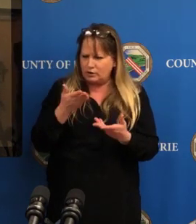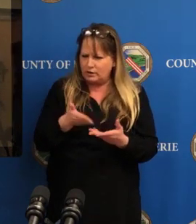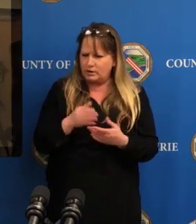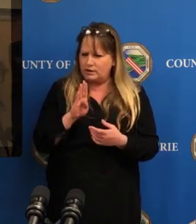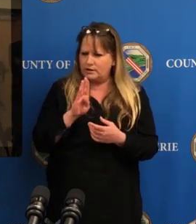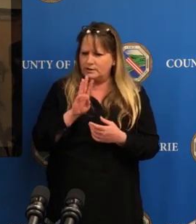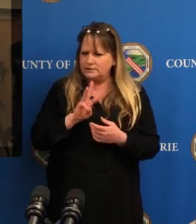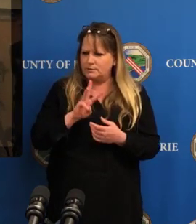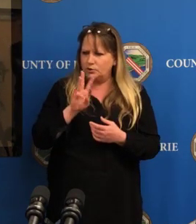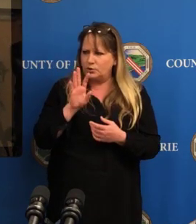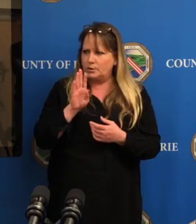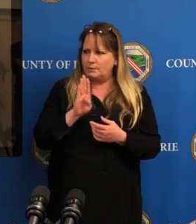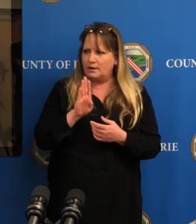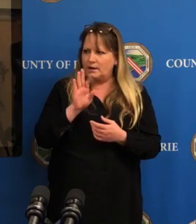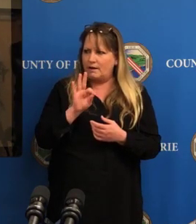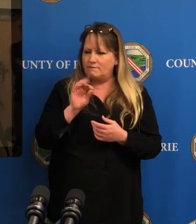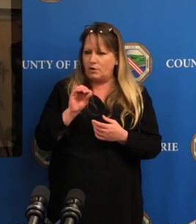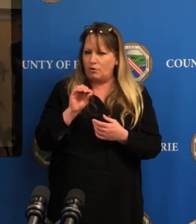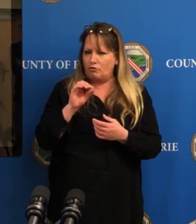Radio.